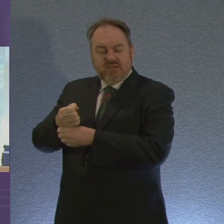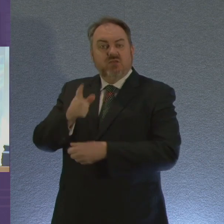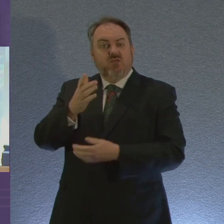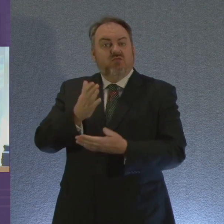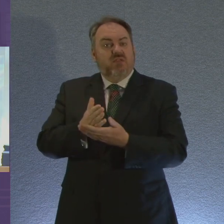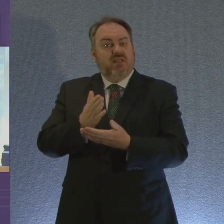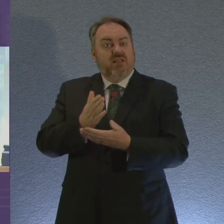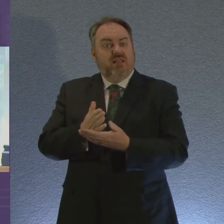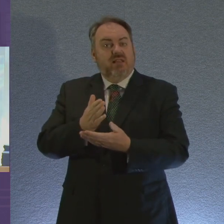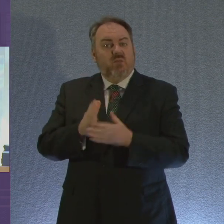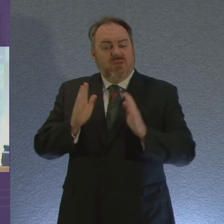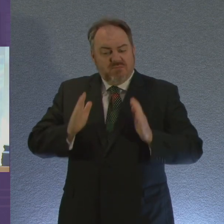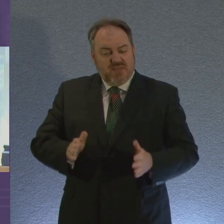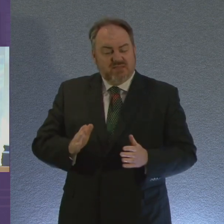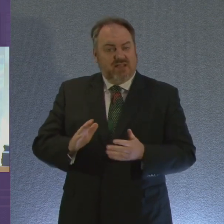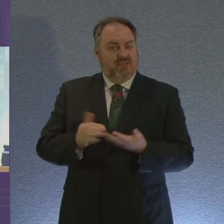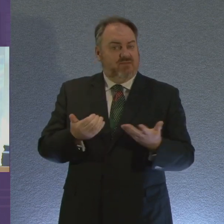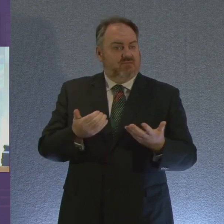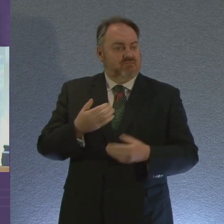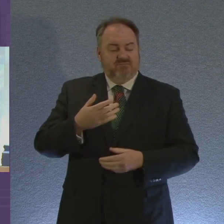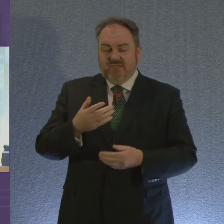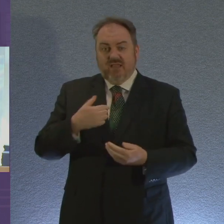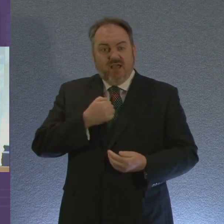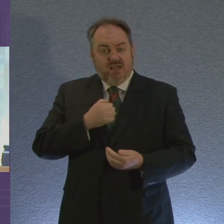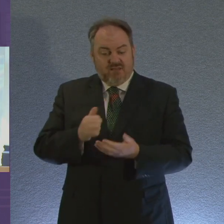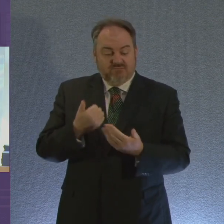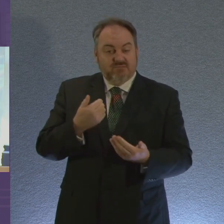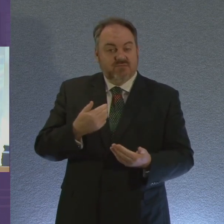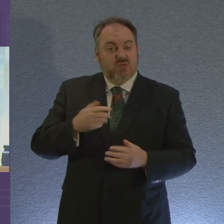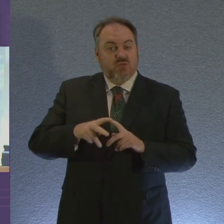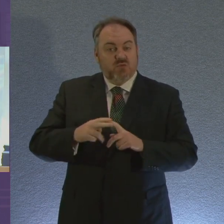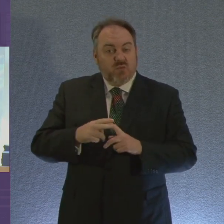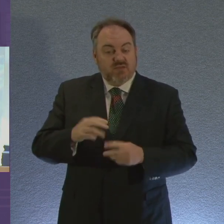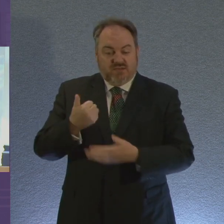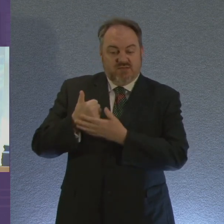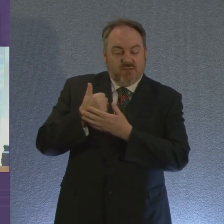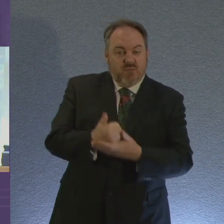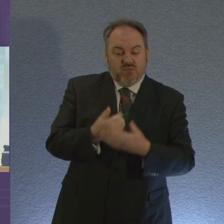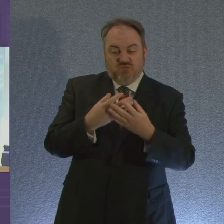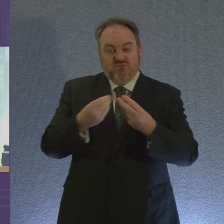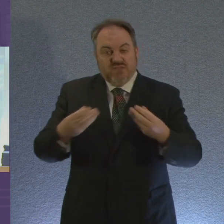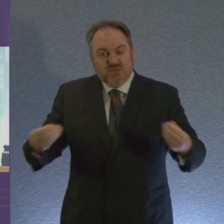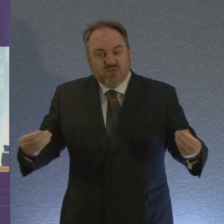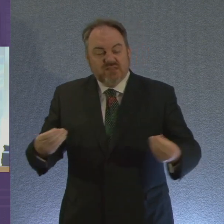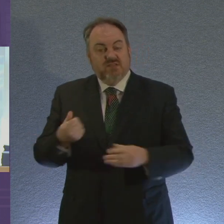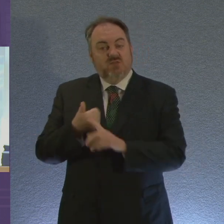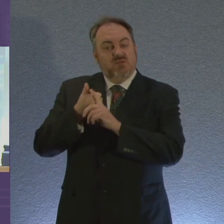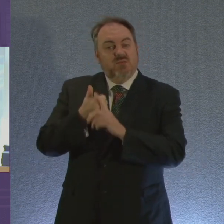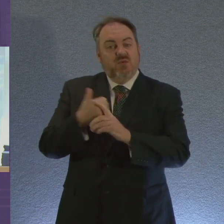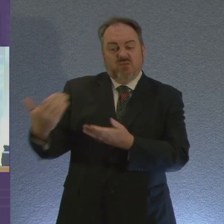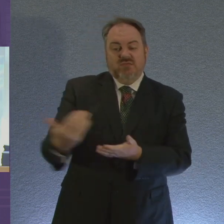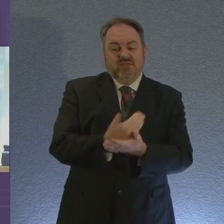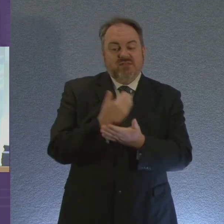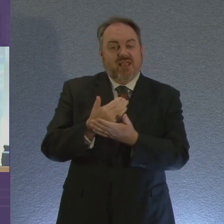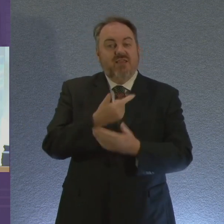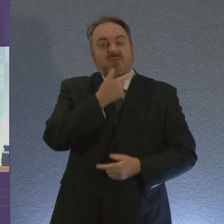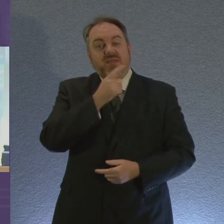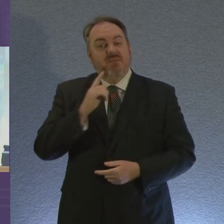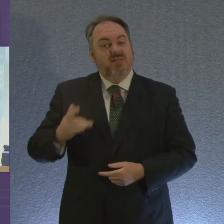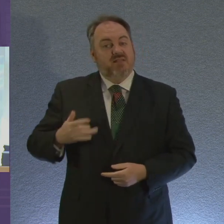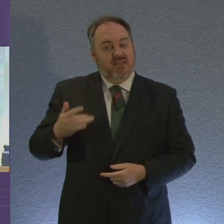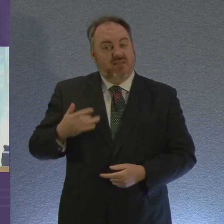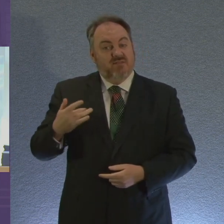have the tools and powers they need to carry out an effective response to save lives. Across this chamber, I think we all